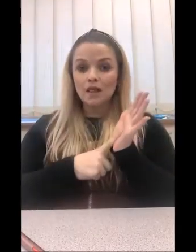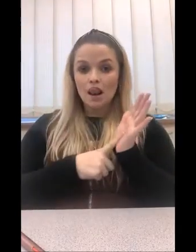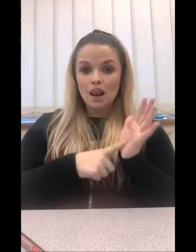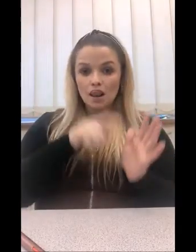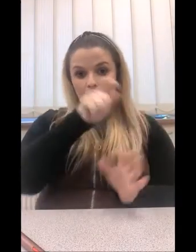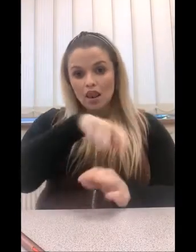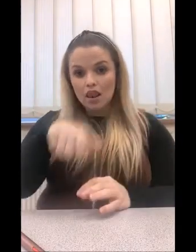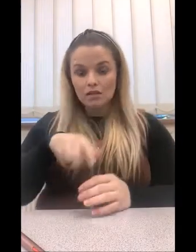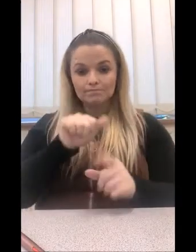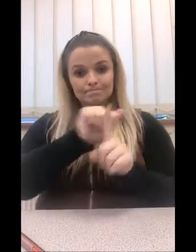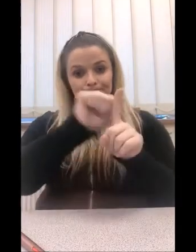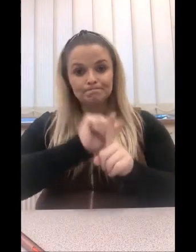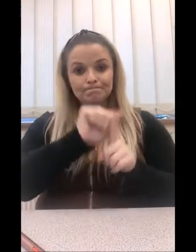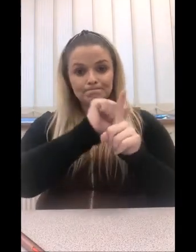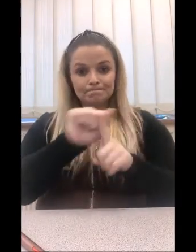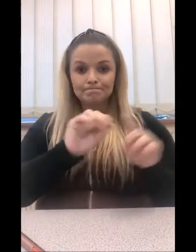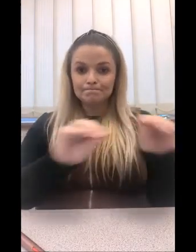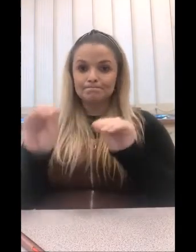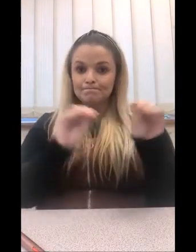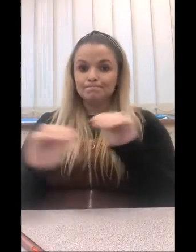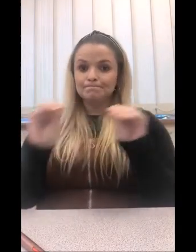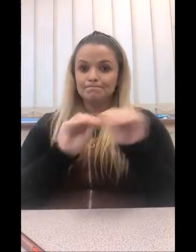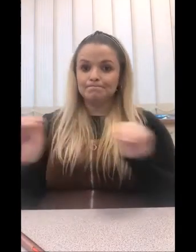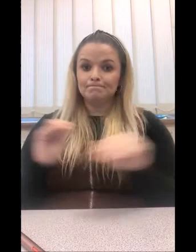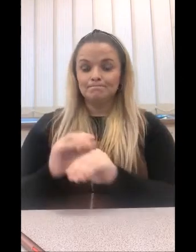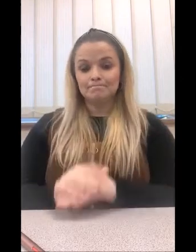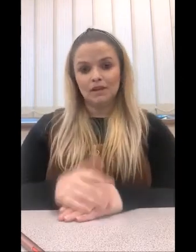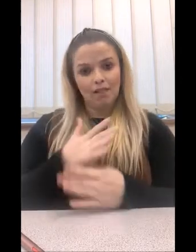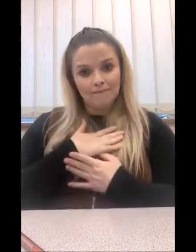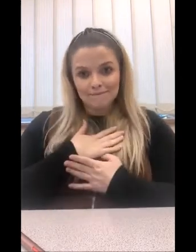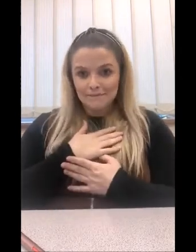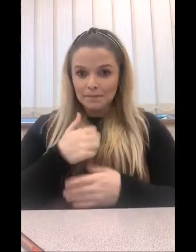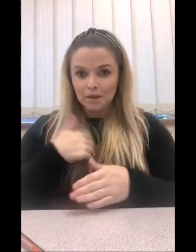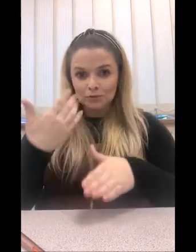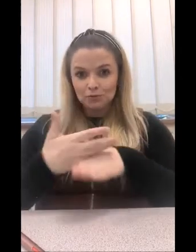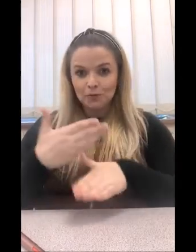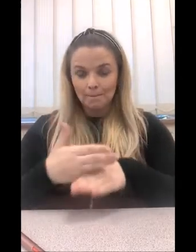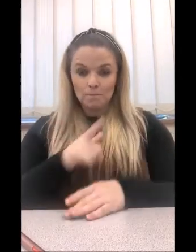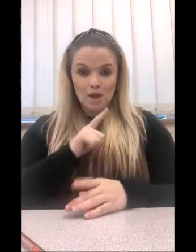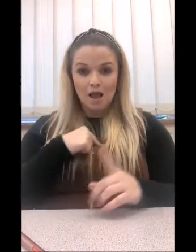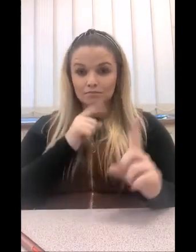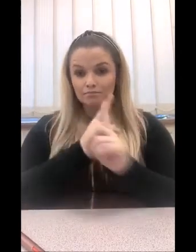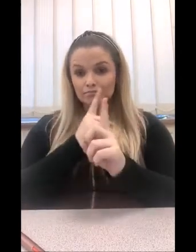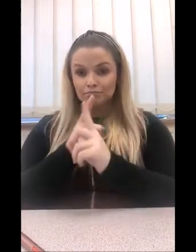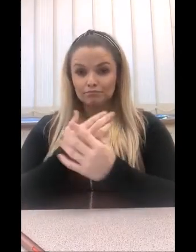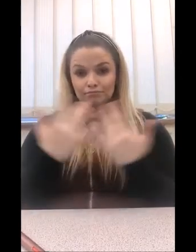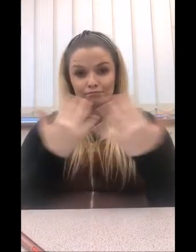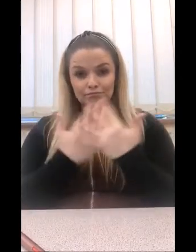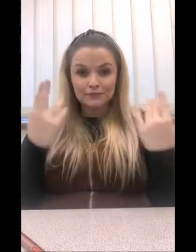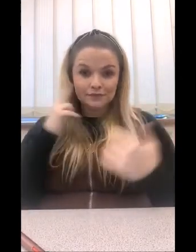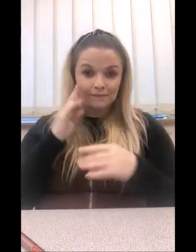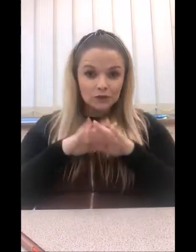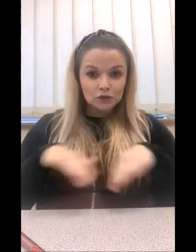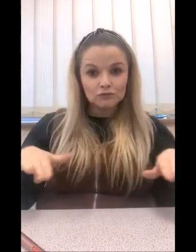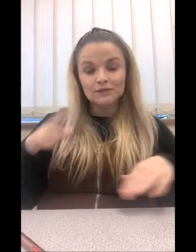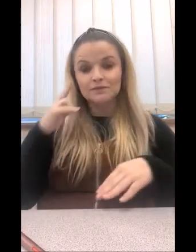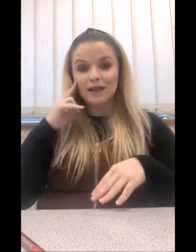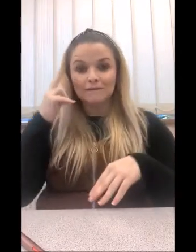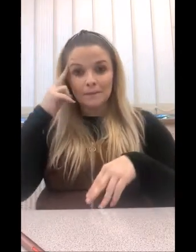teach BSL and help to brush up their signing. I love my job. I've met lots